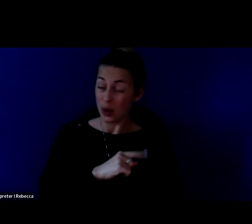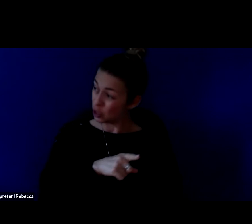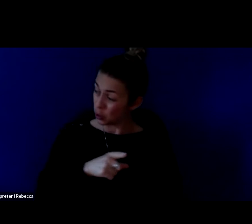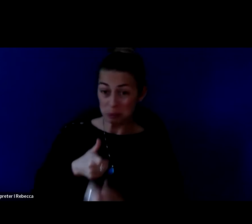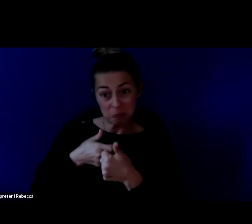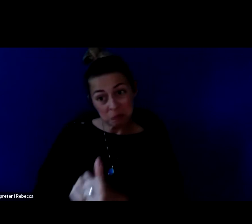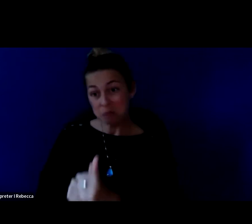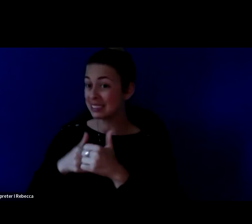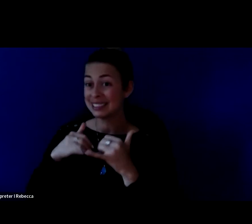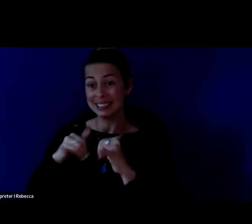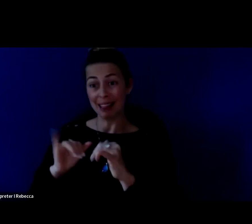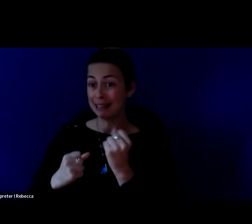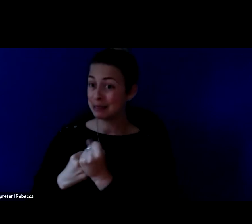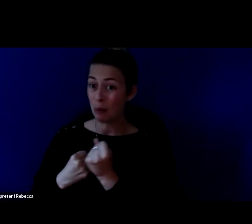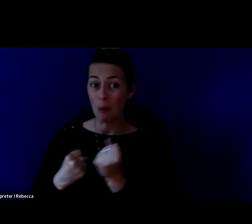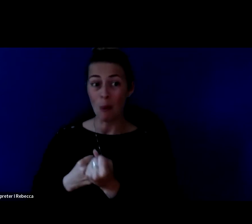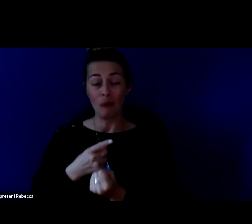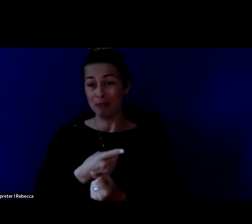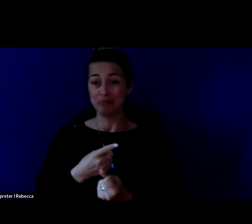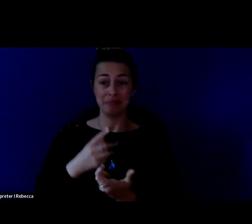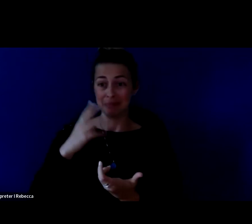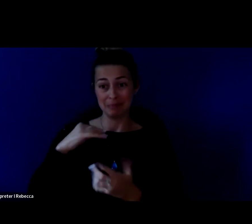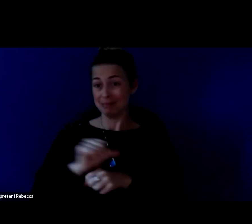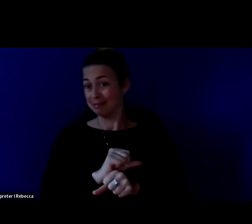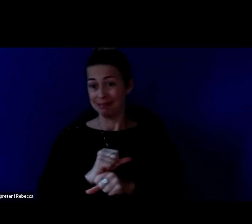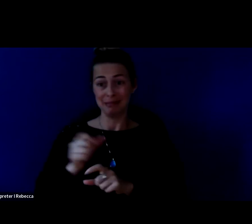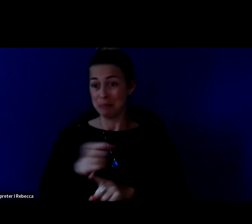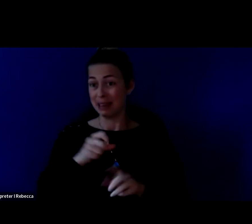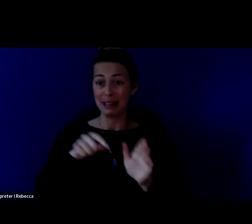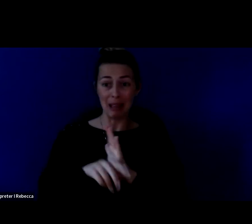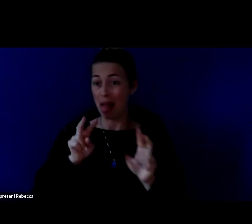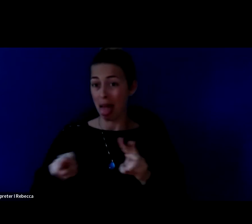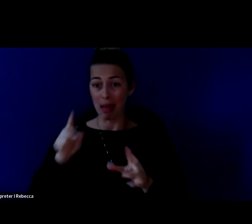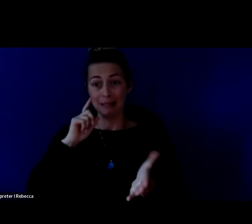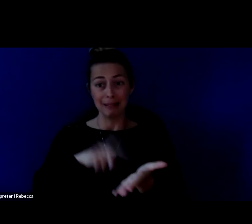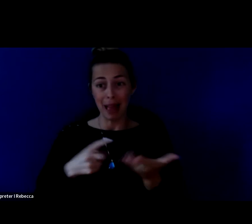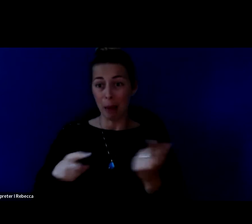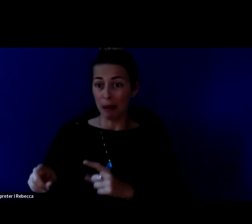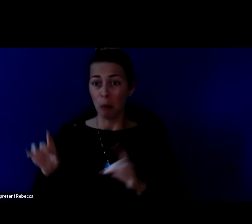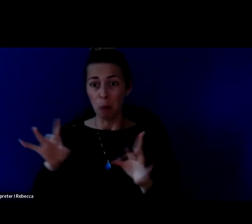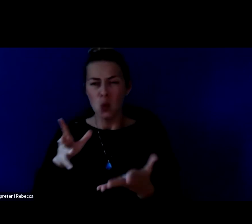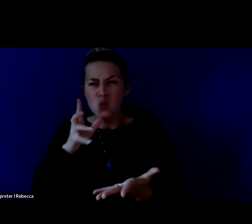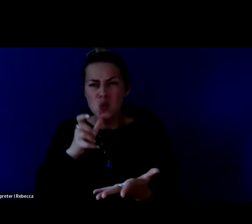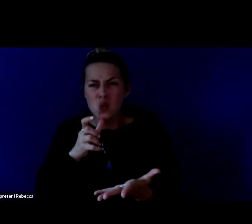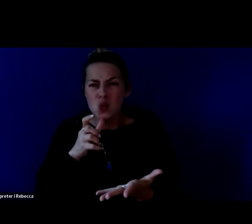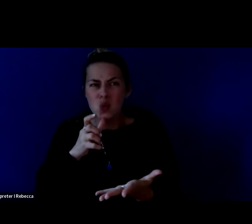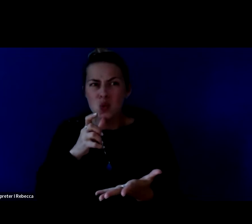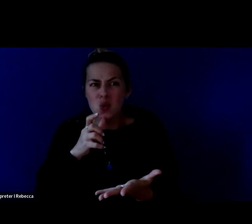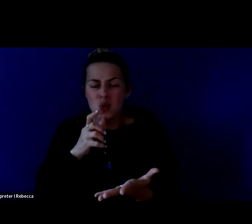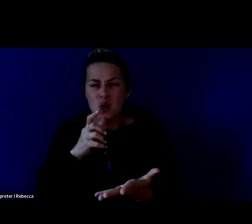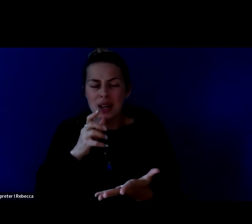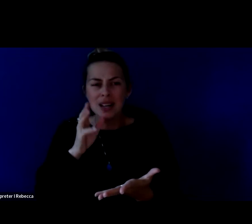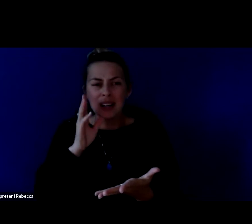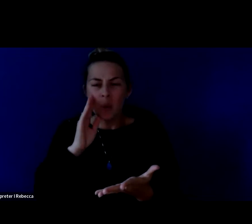can be owned and beaten and killed and whatever. And yet these folks are defending, like, who is more democratic, who's